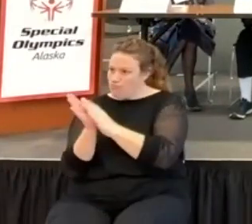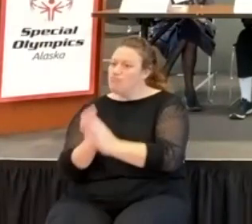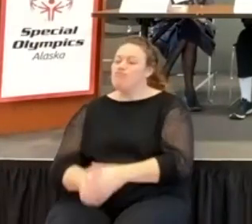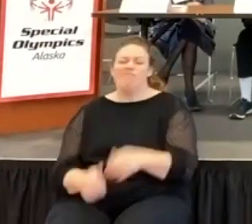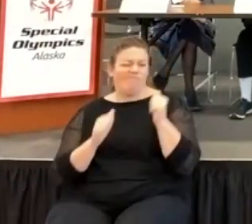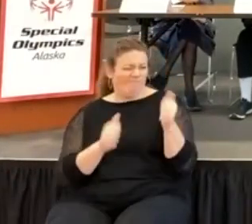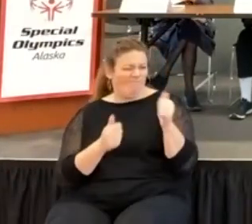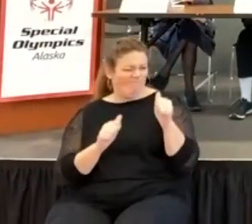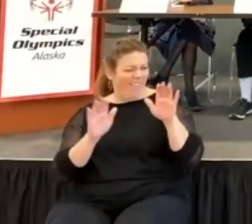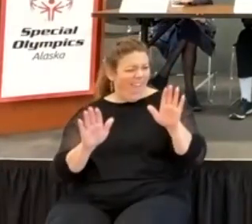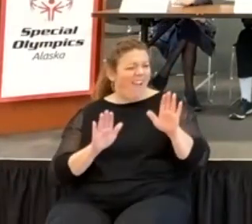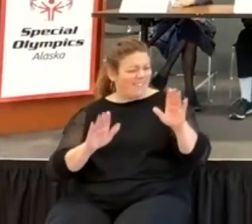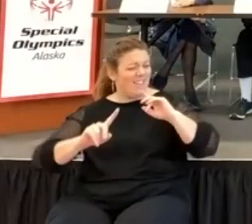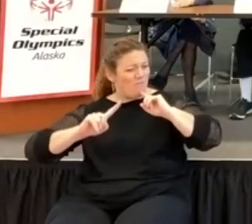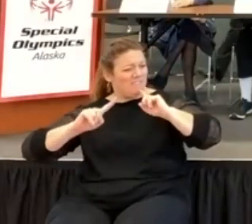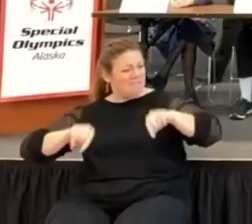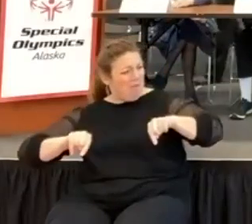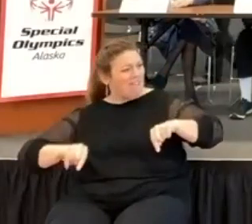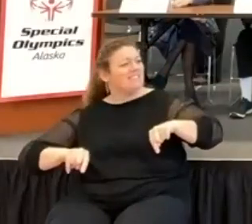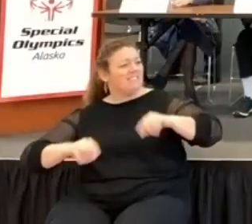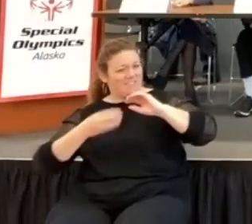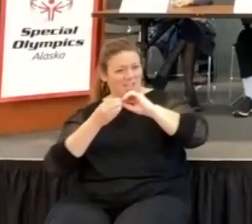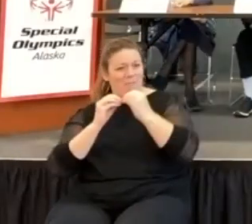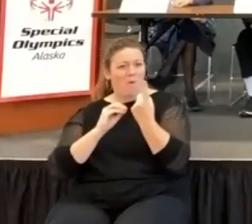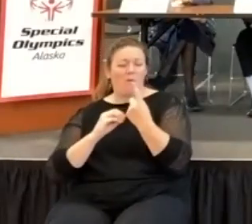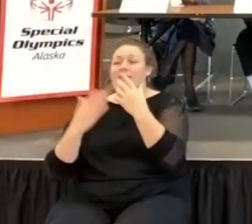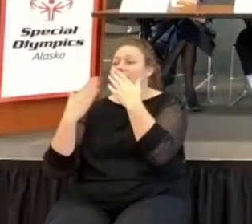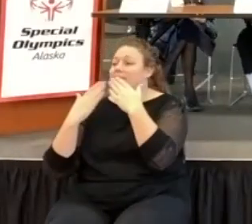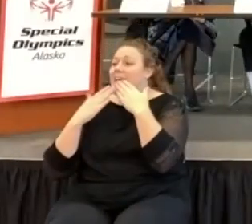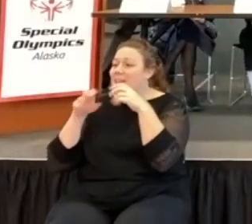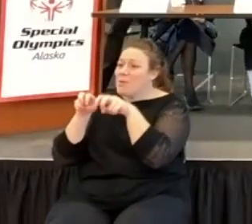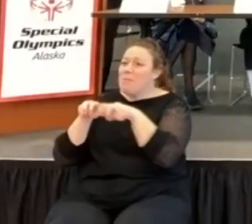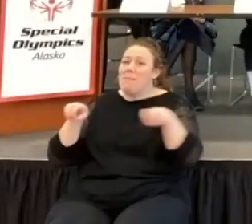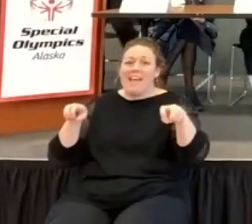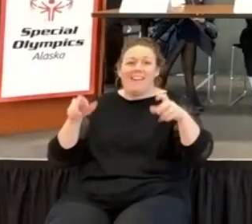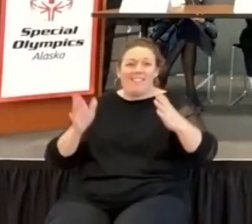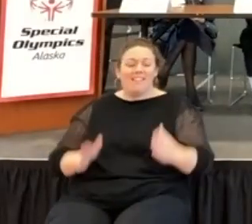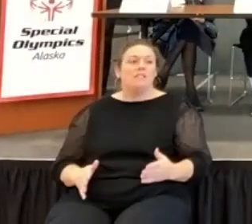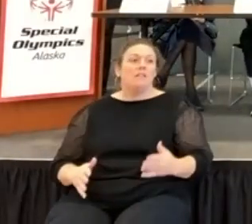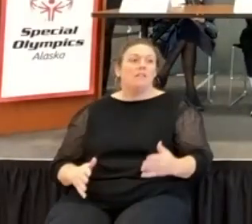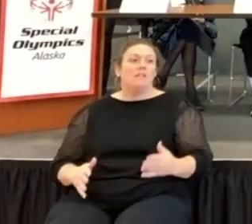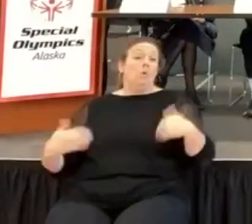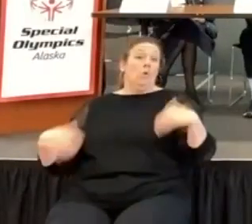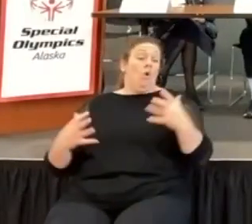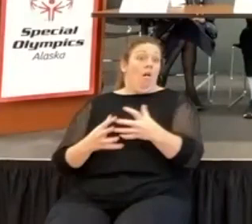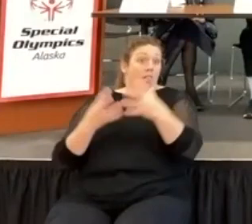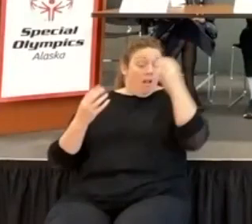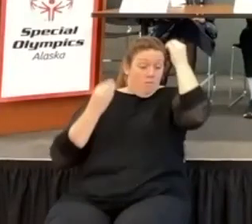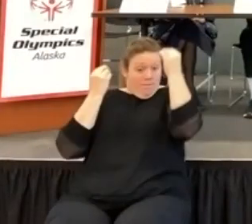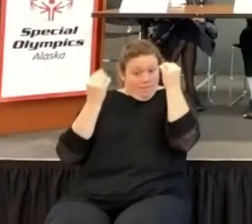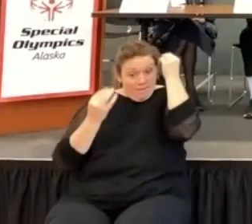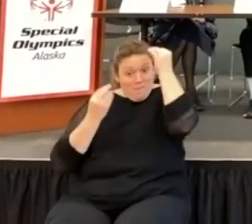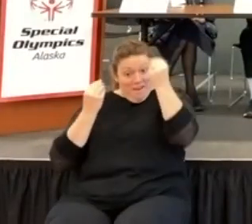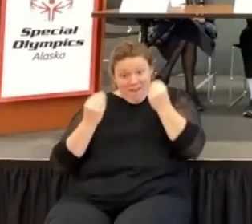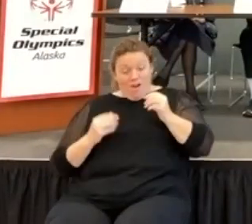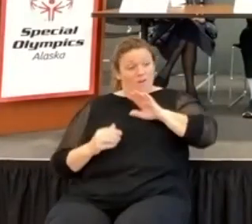Excellent, excellent responses to question number 1. Thank you, panelists. Lots to think about, a lot of similarities in their